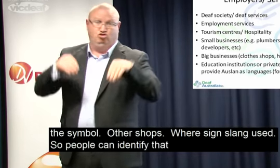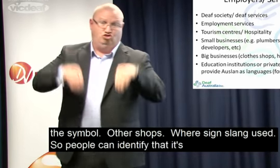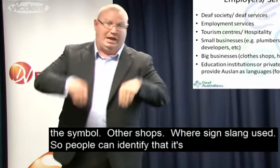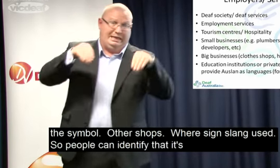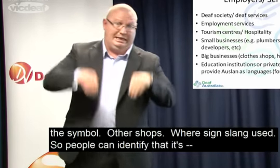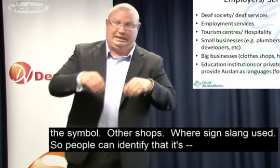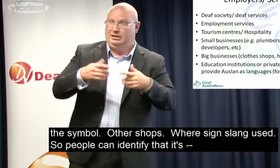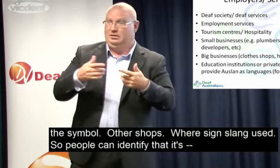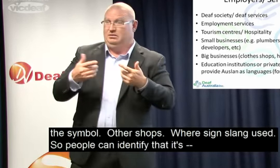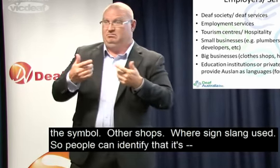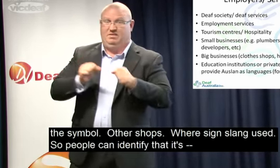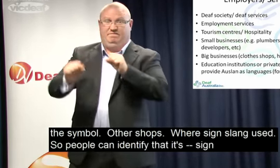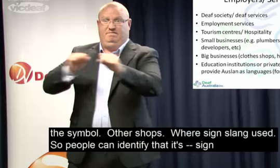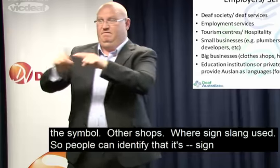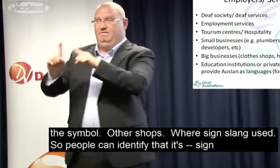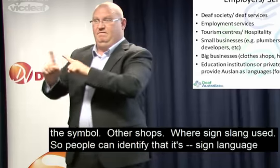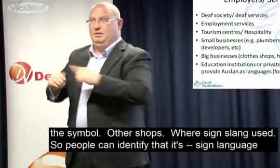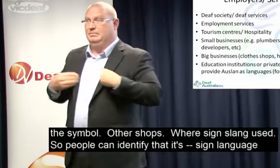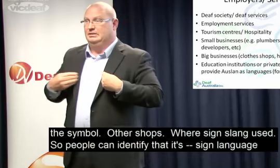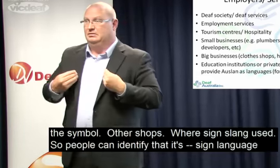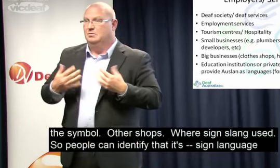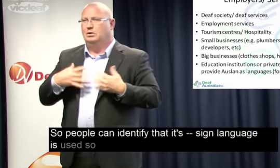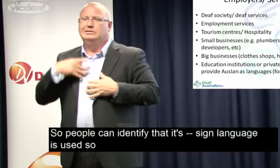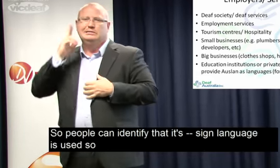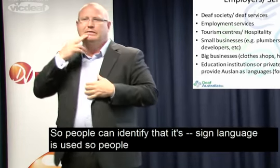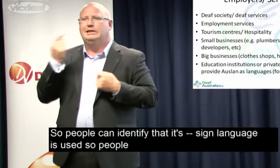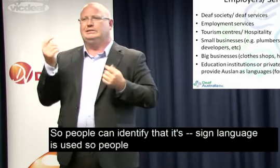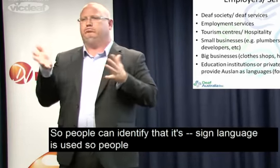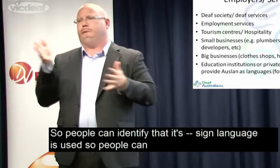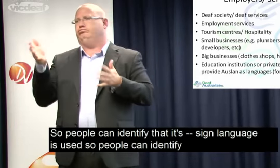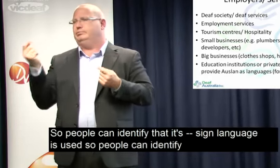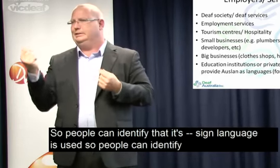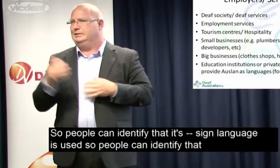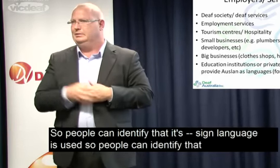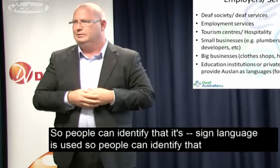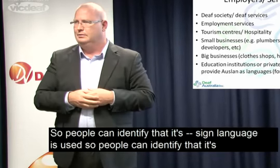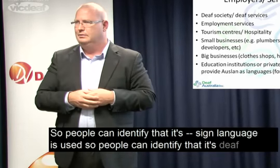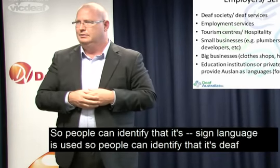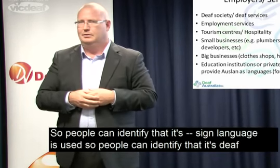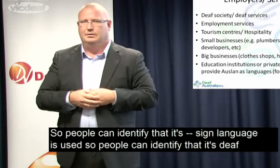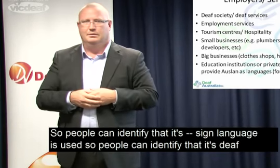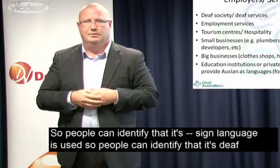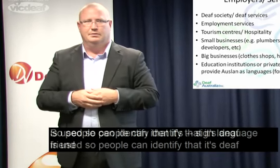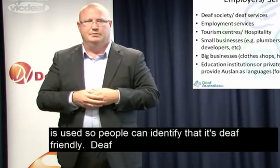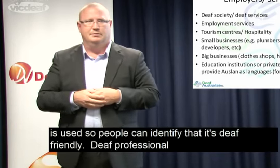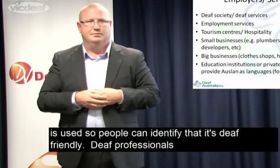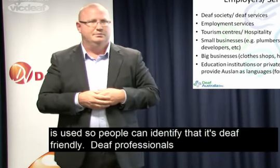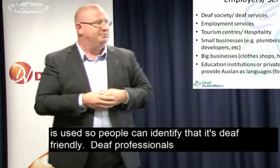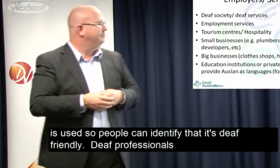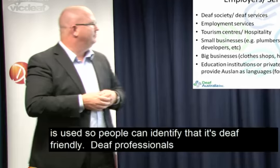Deaf professionals, deaf dry cleaners, plumbers, tradies, so that deaf people can actually select the services they wish